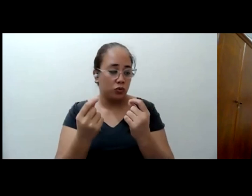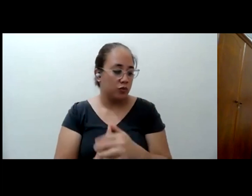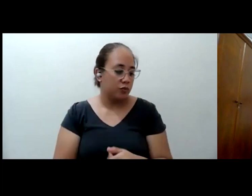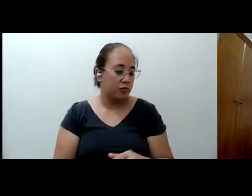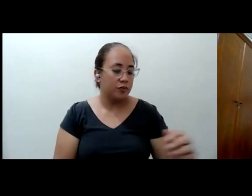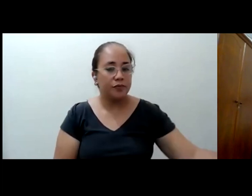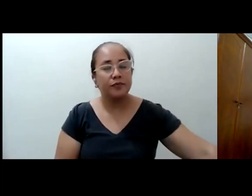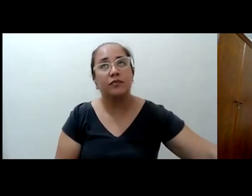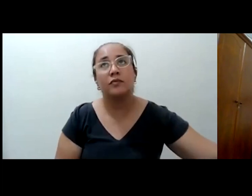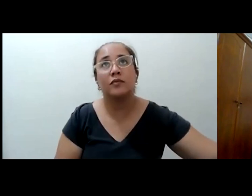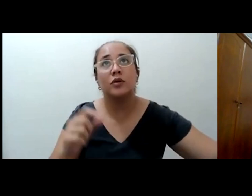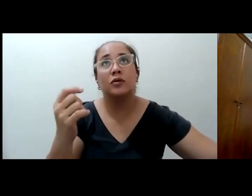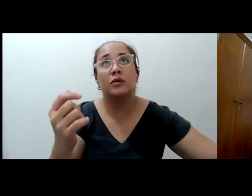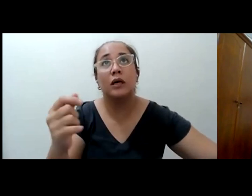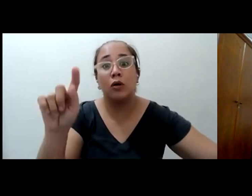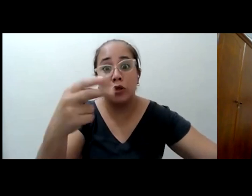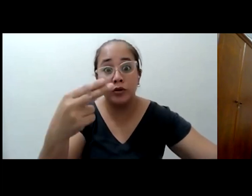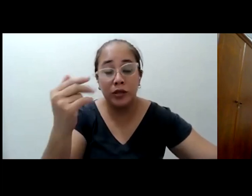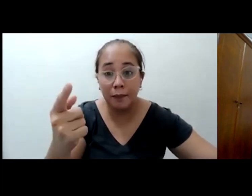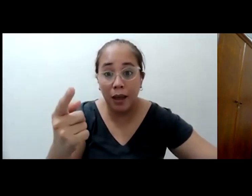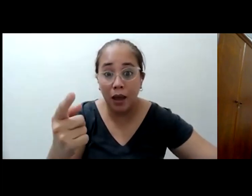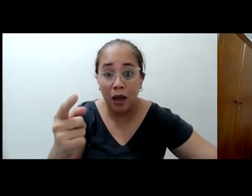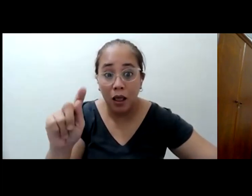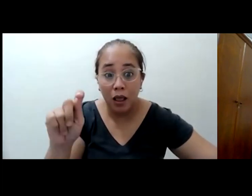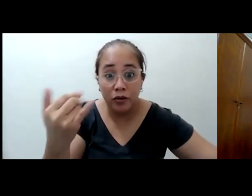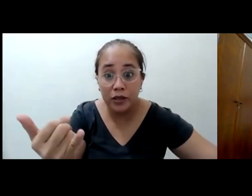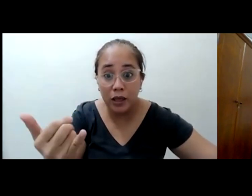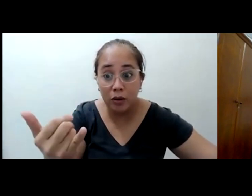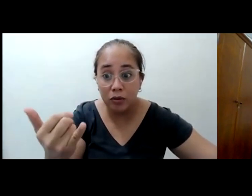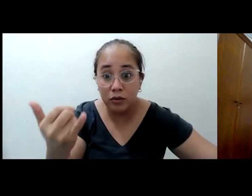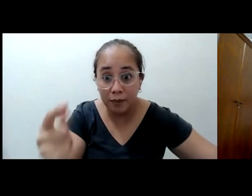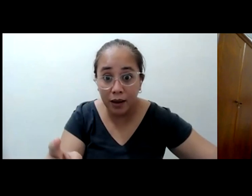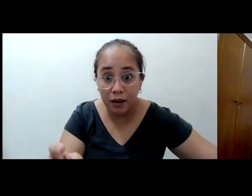Today is Thursday, right? Make sure I get it right this time.